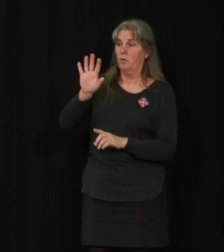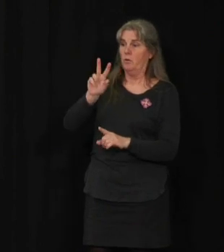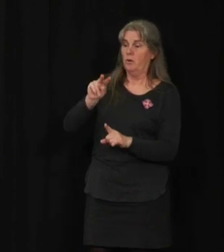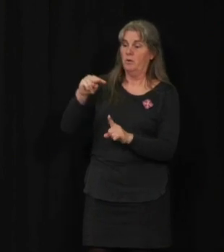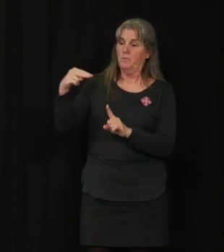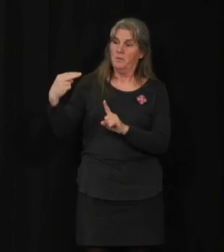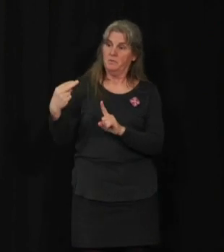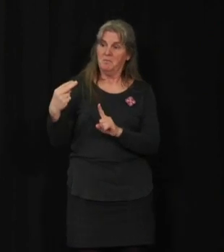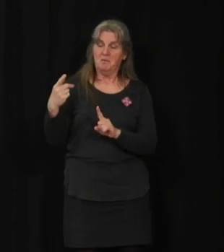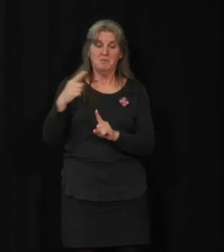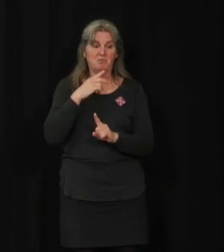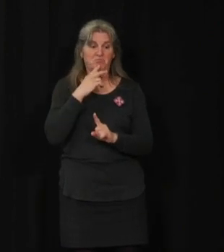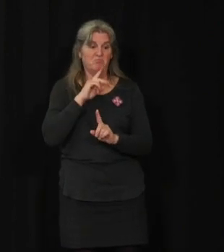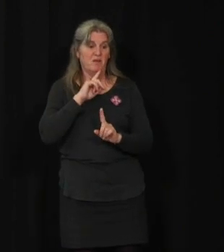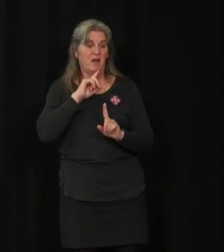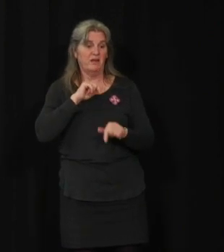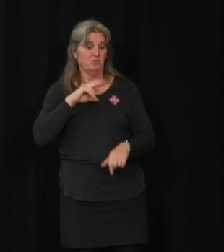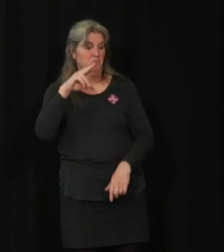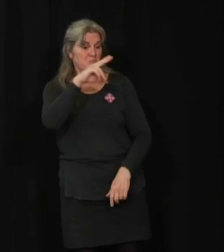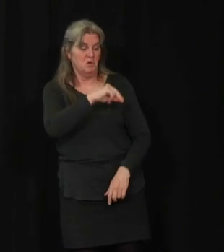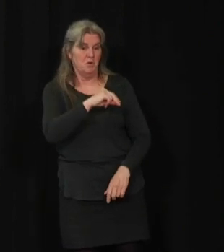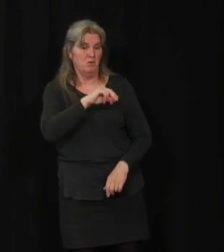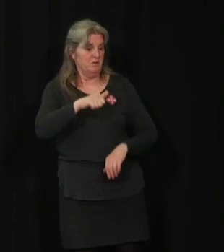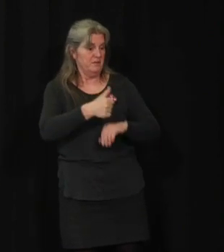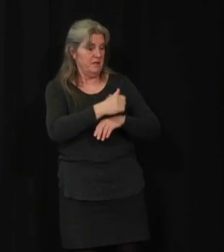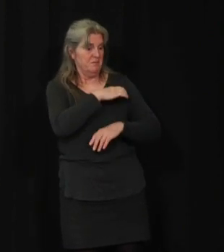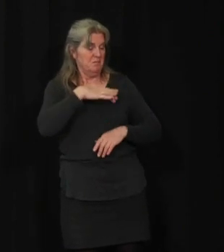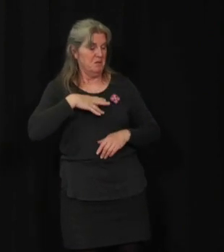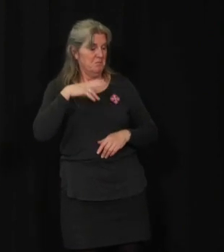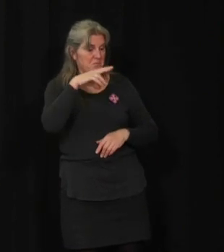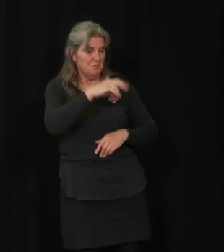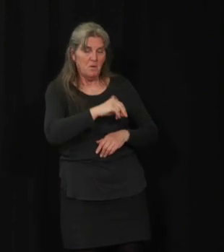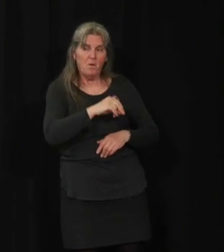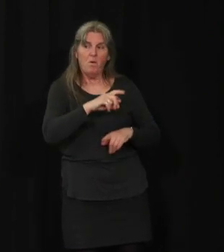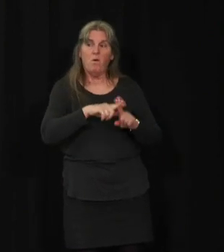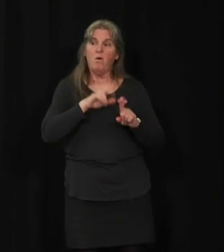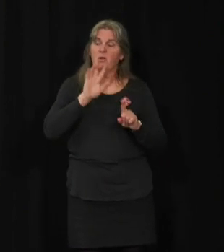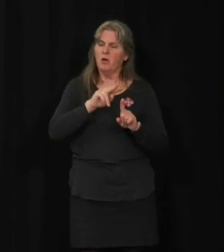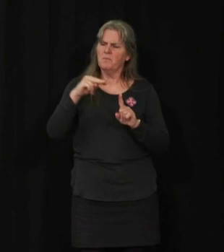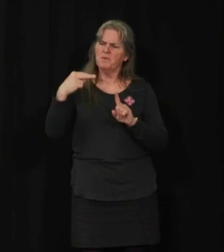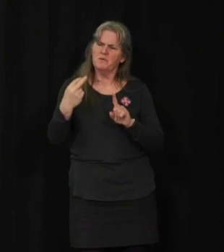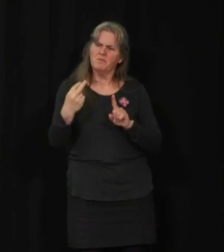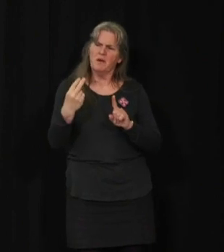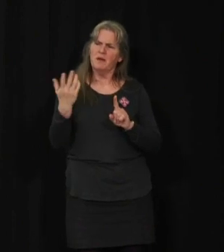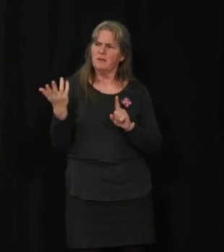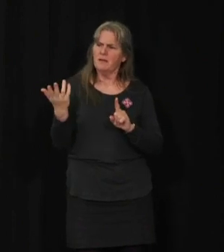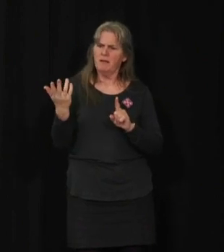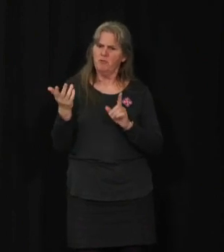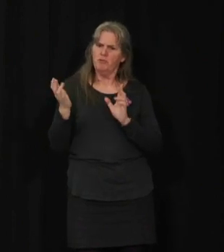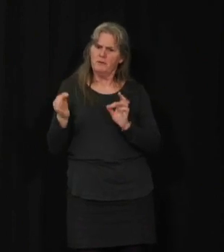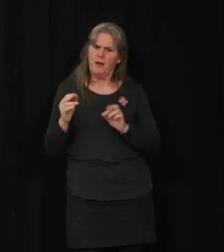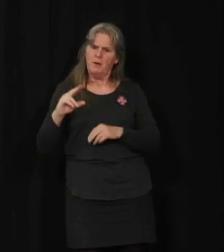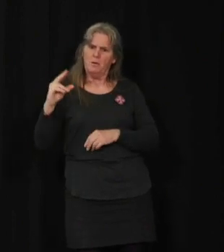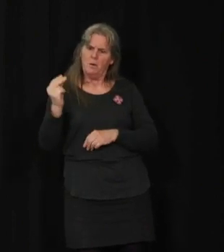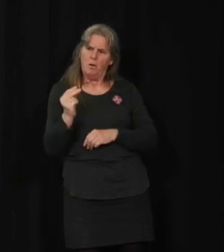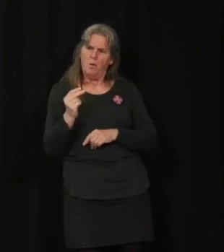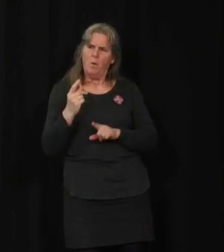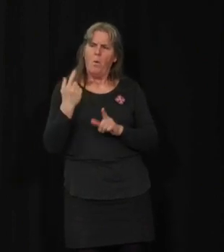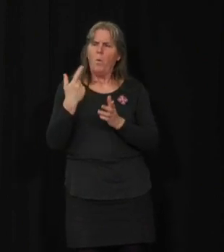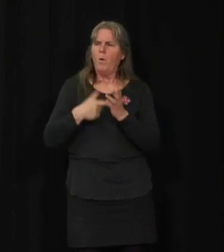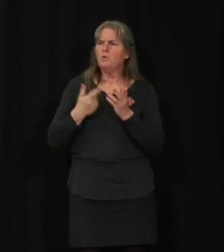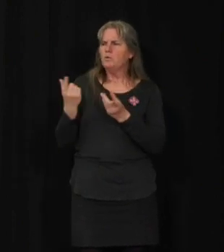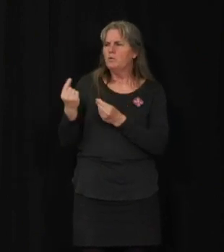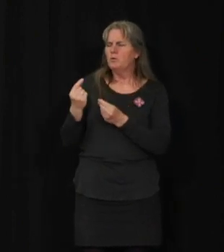that no, there will not be a committee? And if this is your position, then are you going to advise